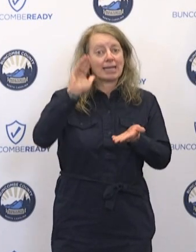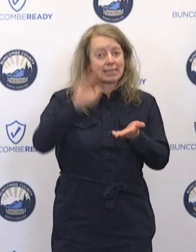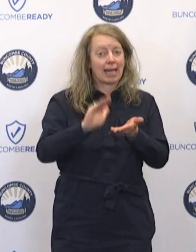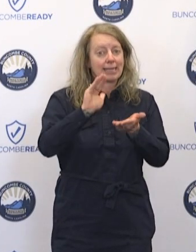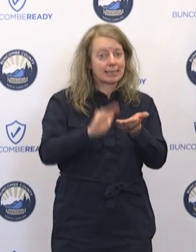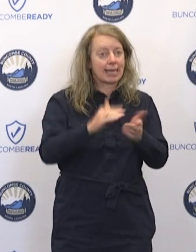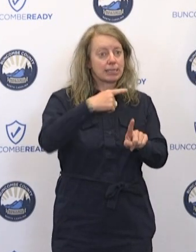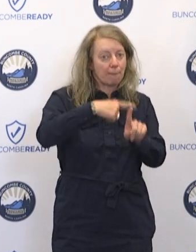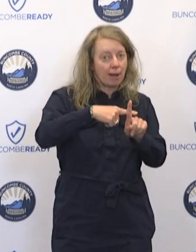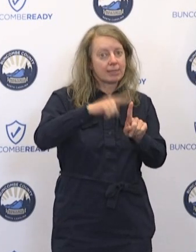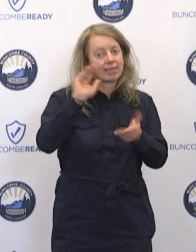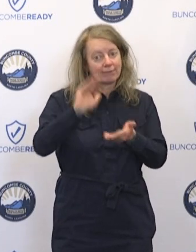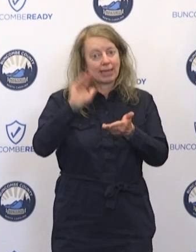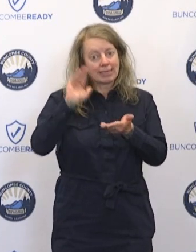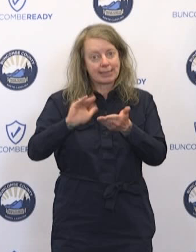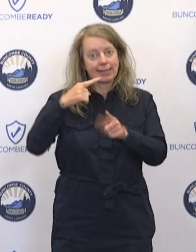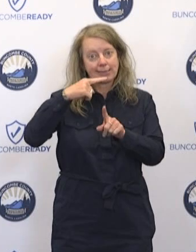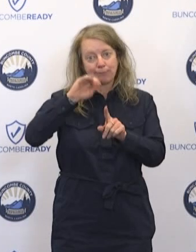our percent positivity.